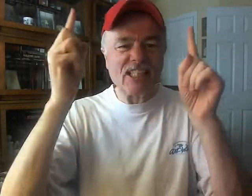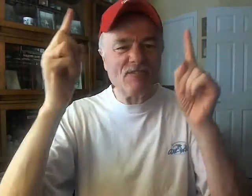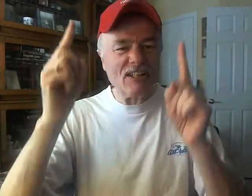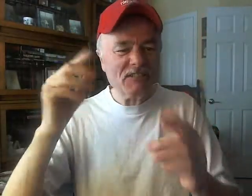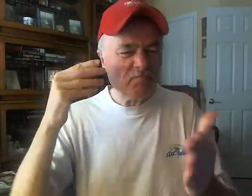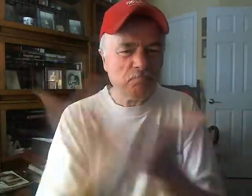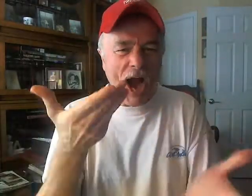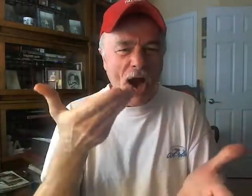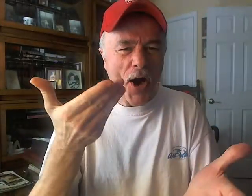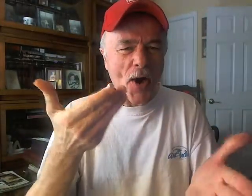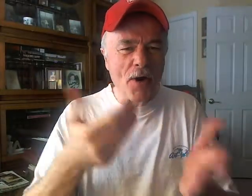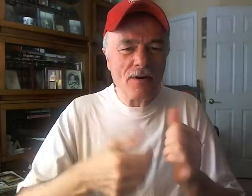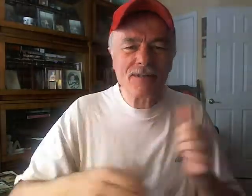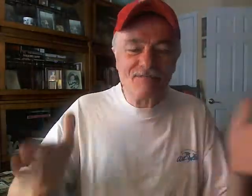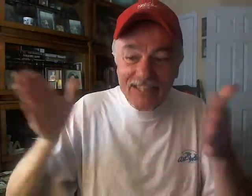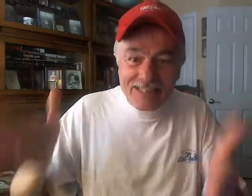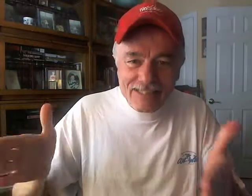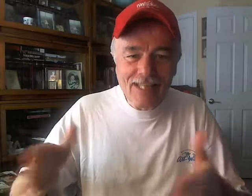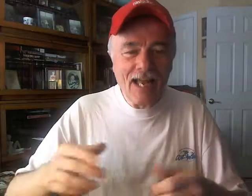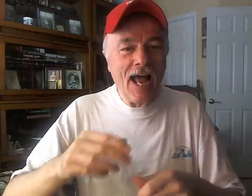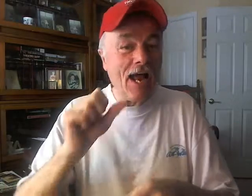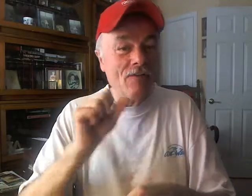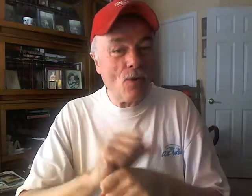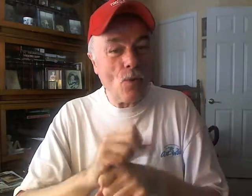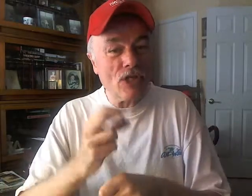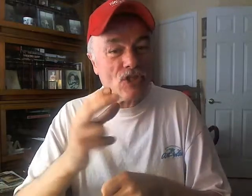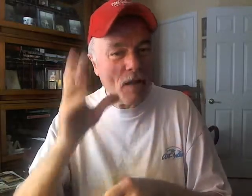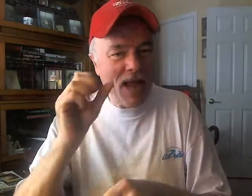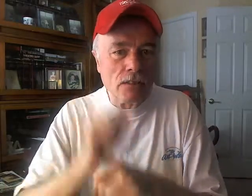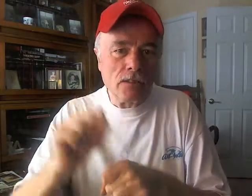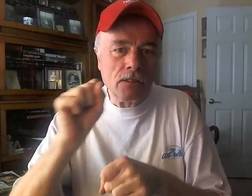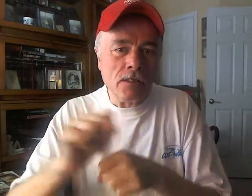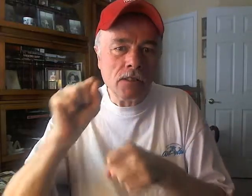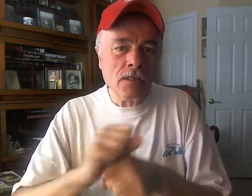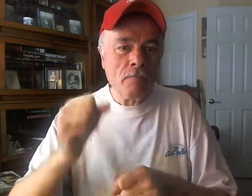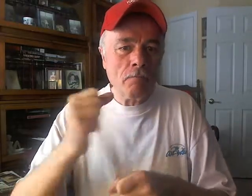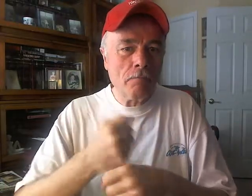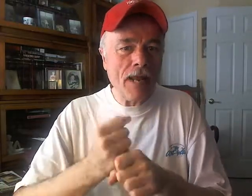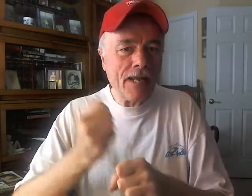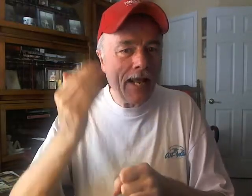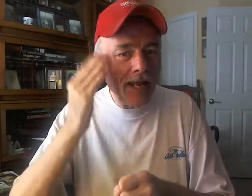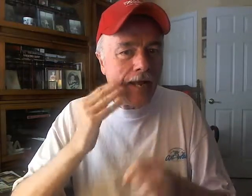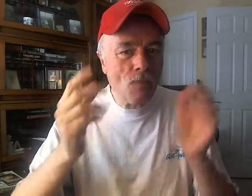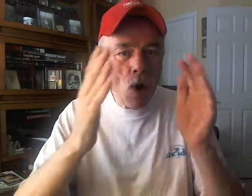suspect, bah, and the Russian, many people,